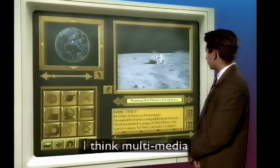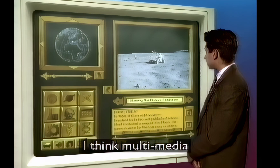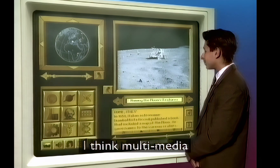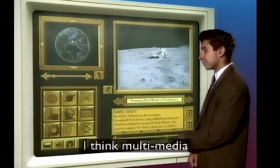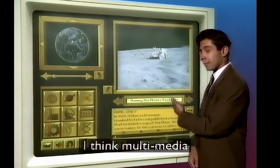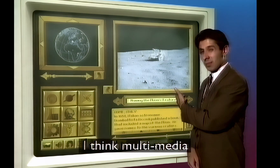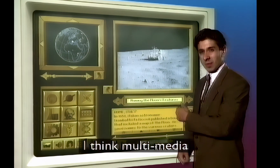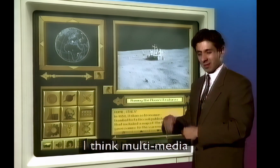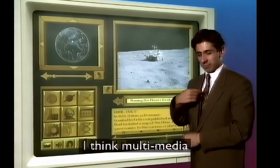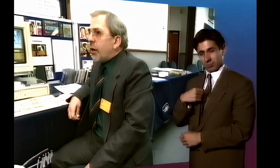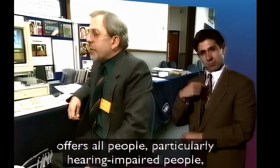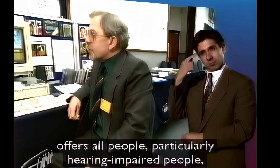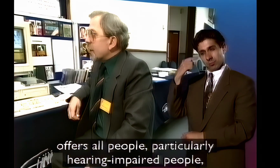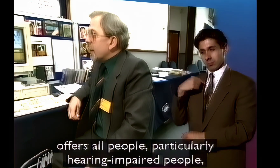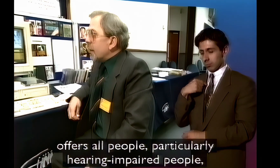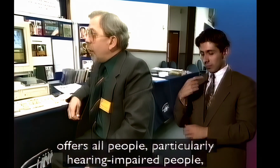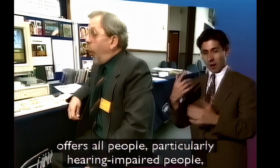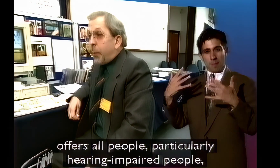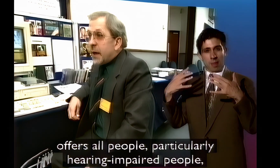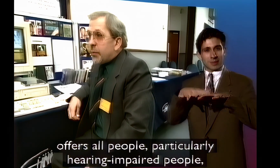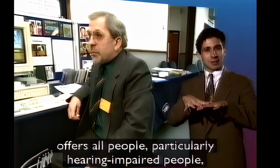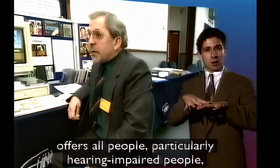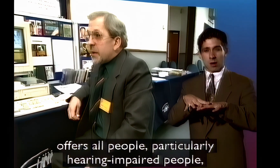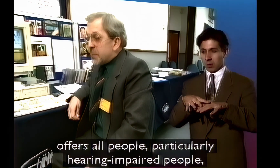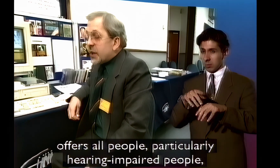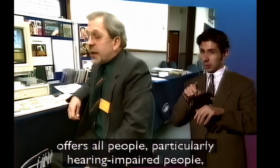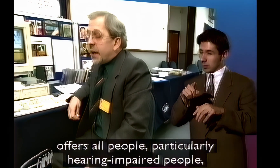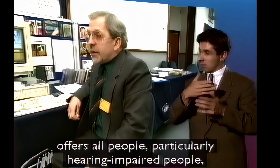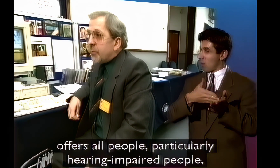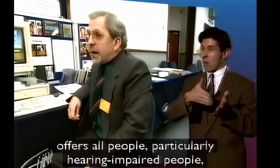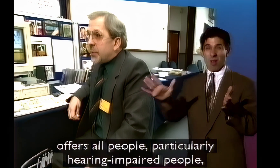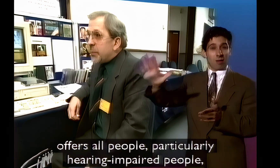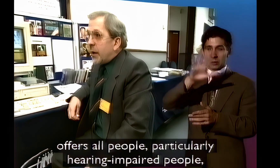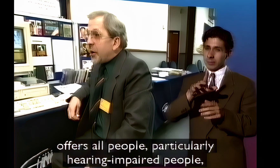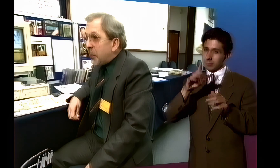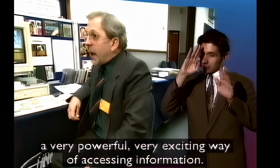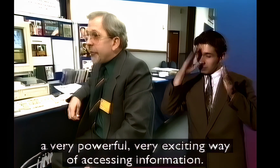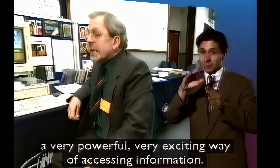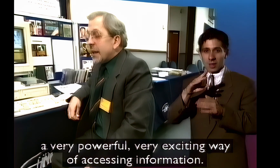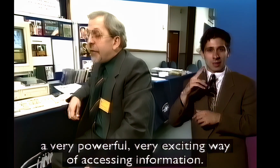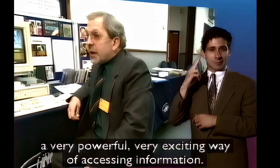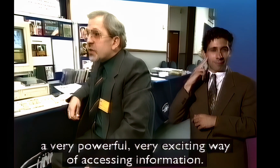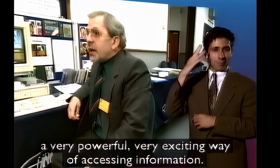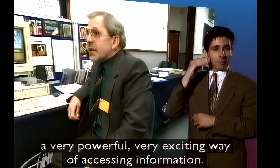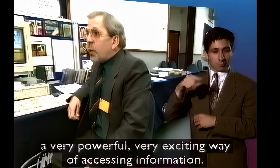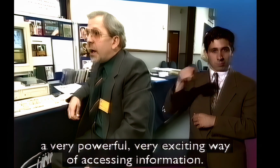I think multimedia offers all people, but particularly hearing impaired people, a very powerful, very exciting way of